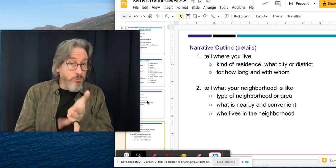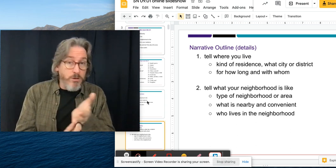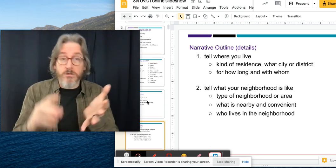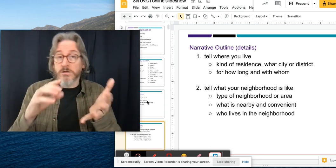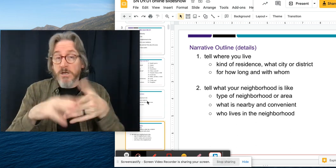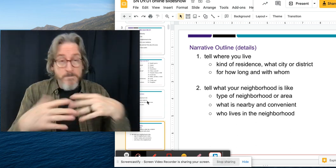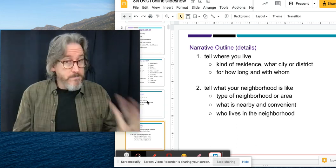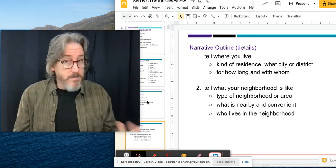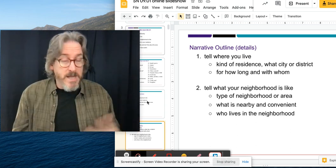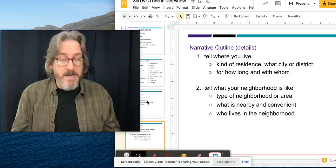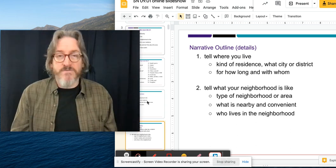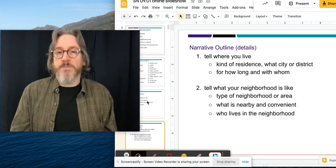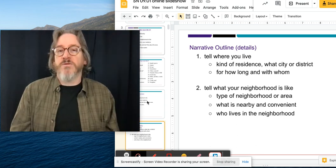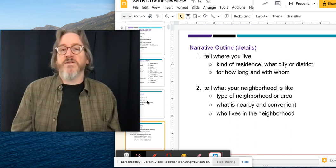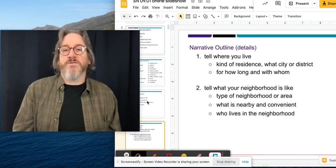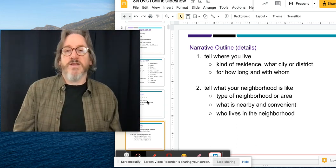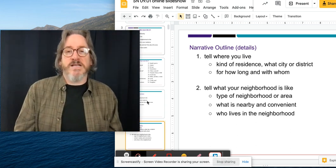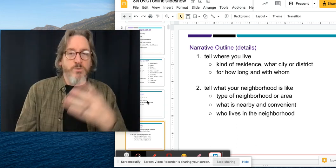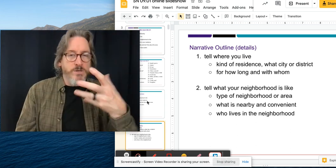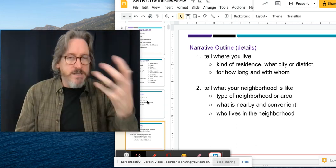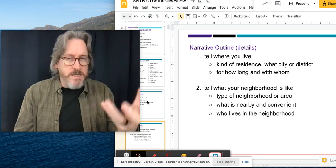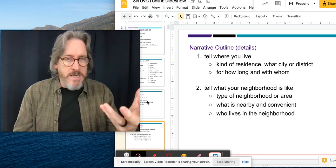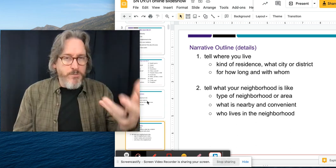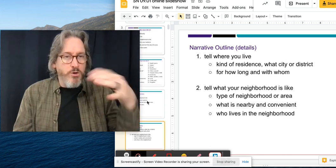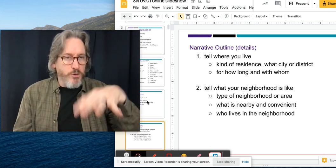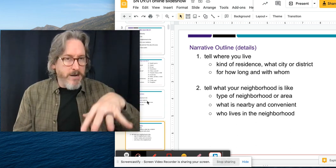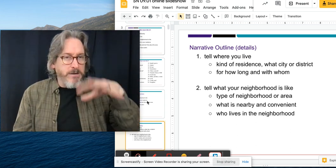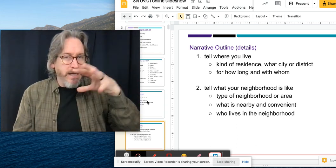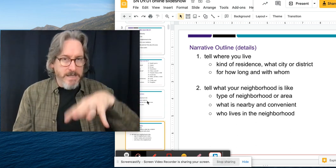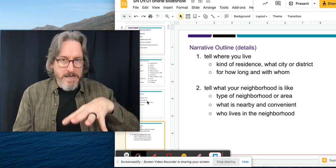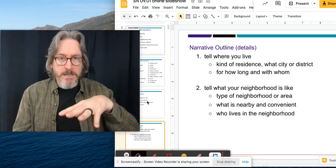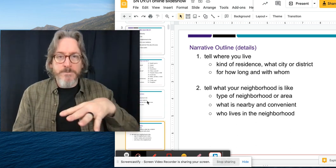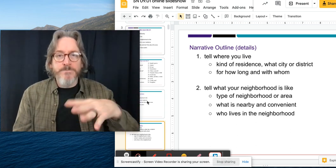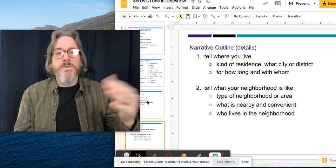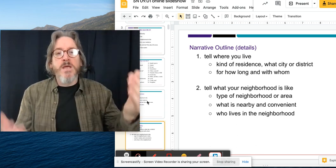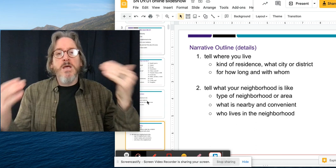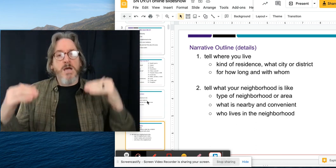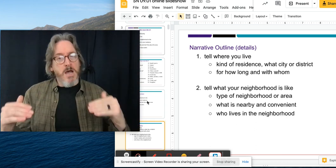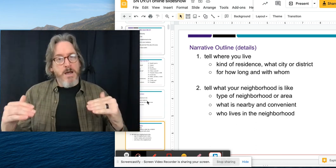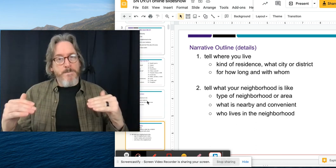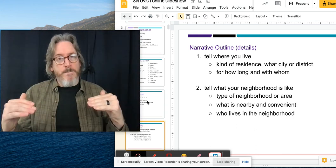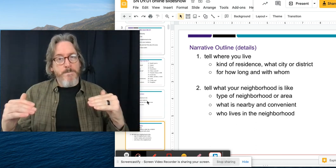it rural? Any of a number of different things. So what's the neighborhood or area like?